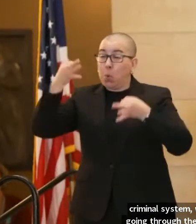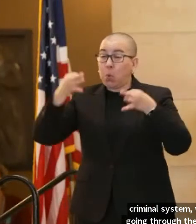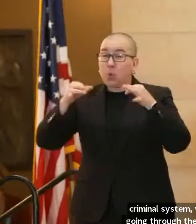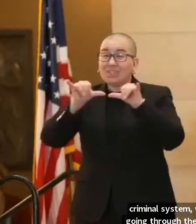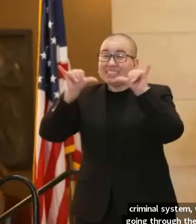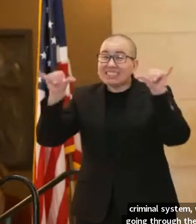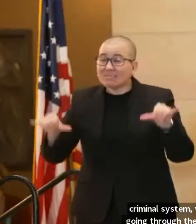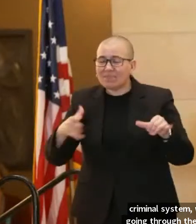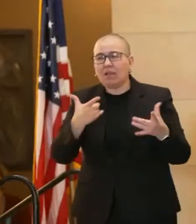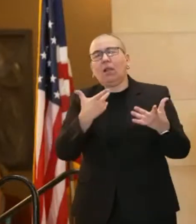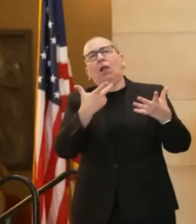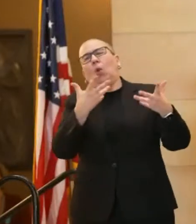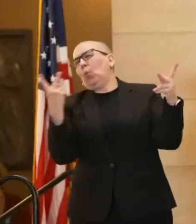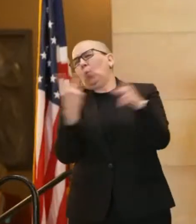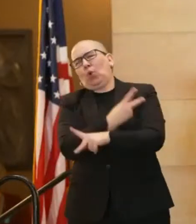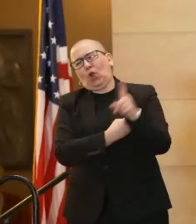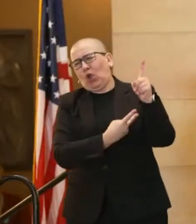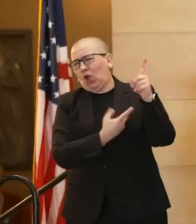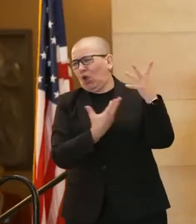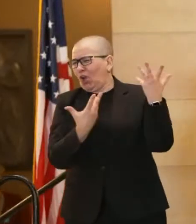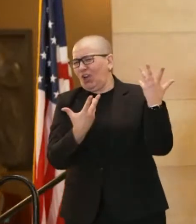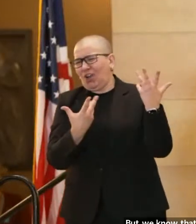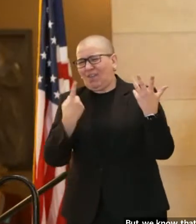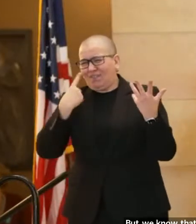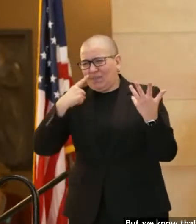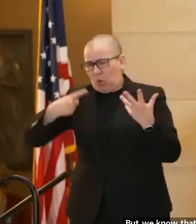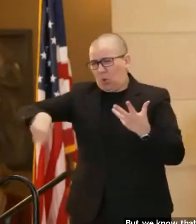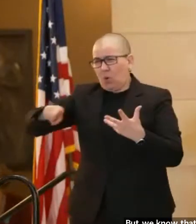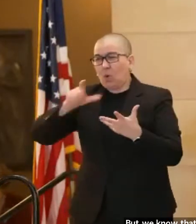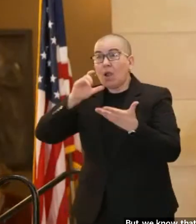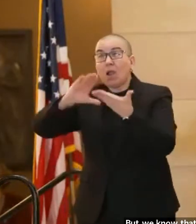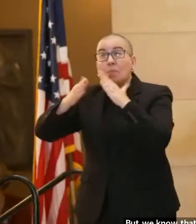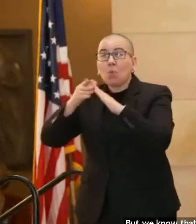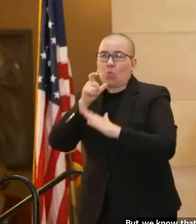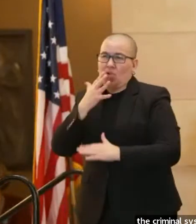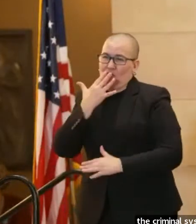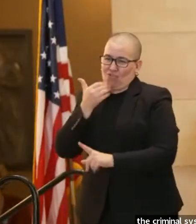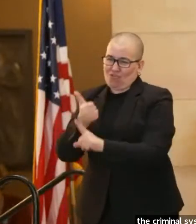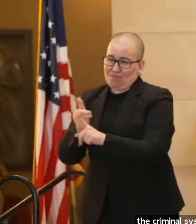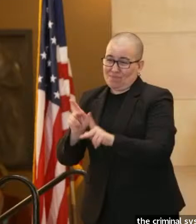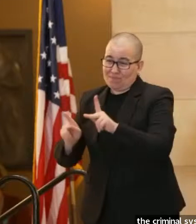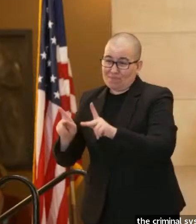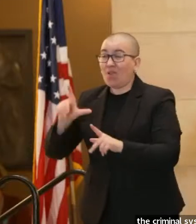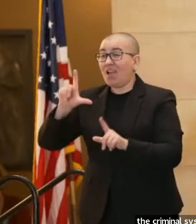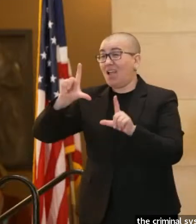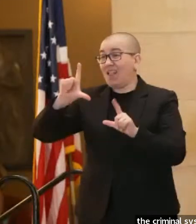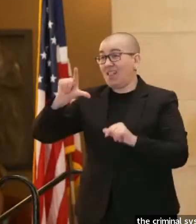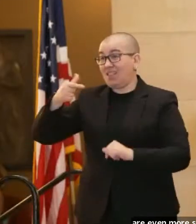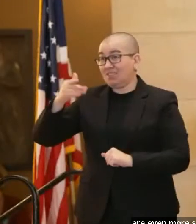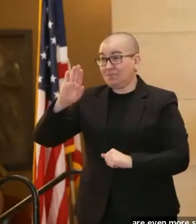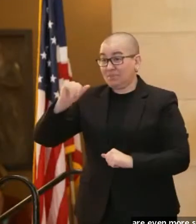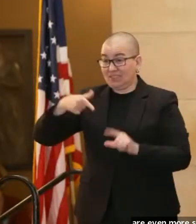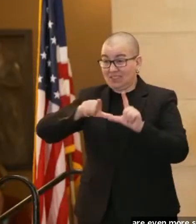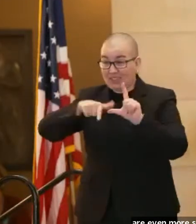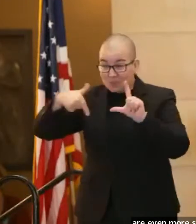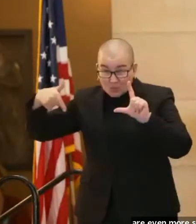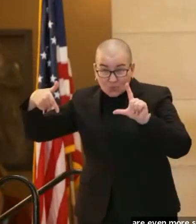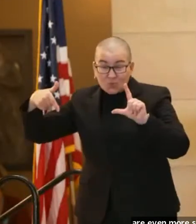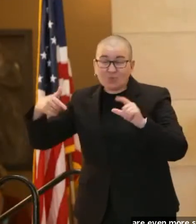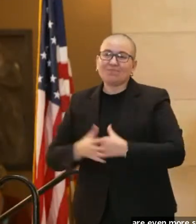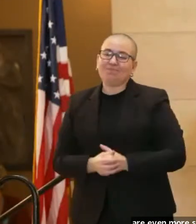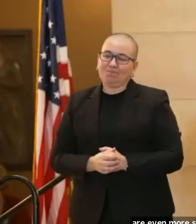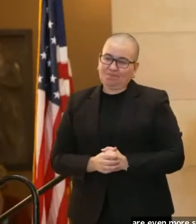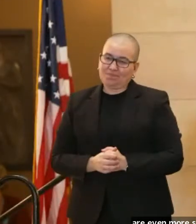color and for our LGBTQ2 Spirit Plus community. And so we recognize that, and we're trying to do everything we can to take that